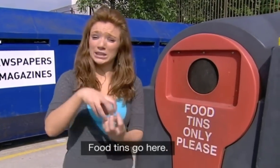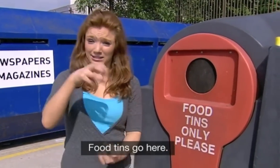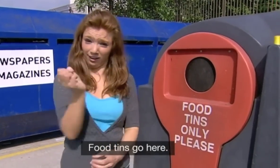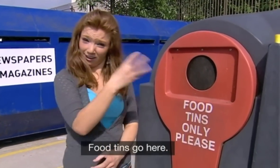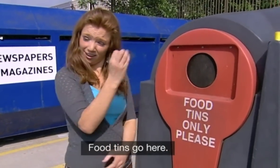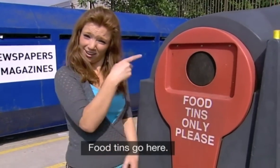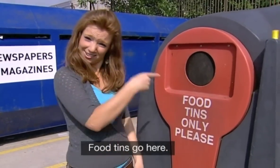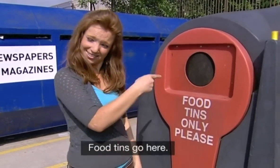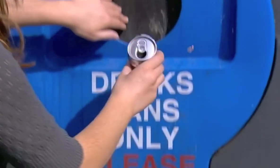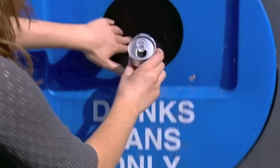Food tins go here.